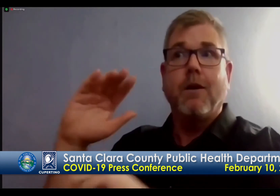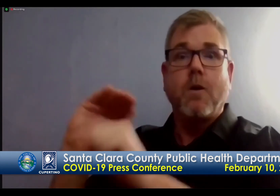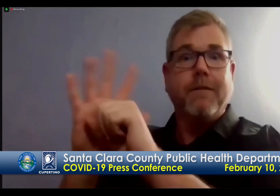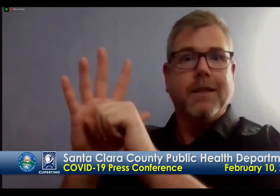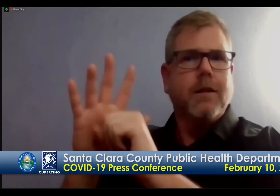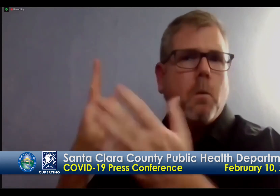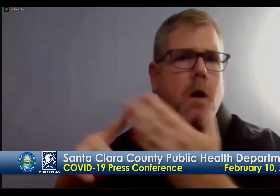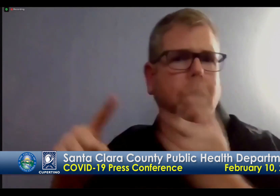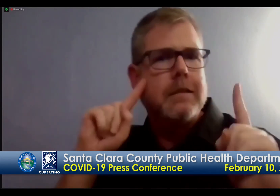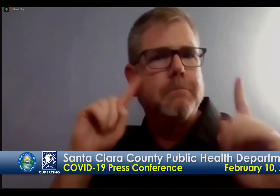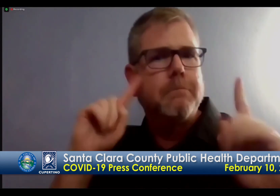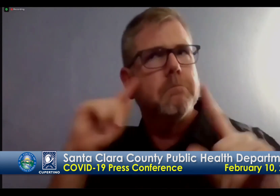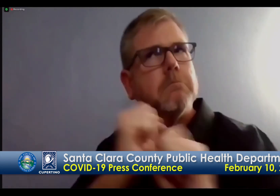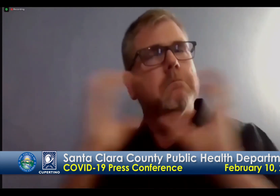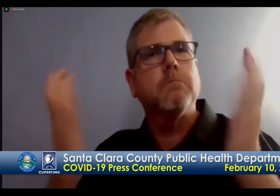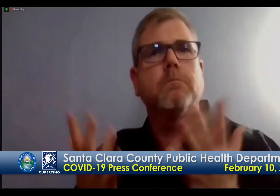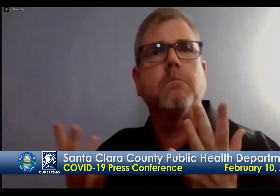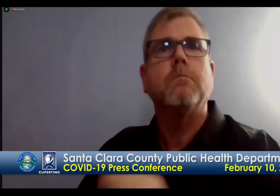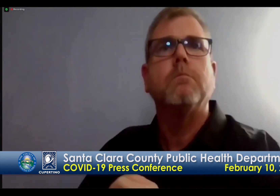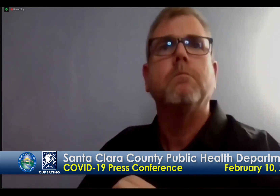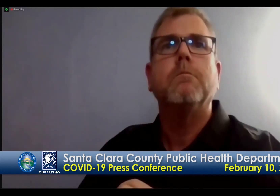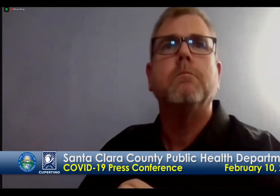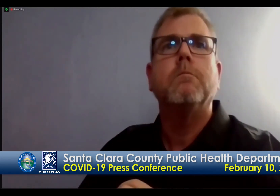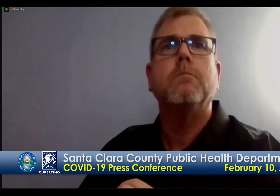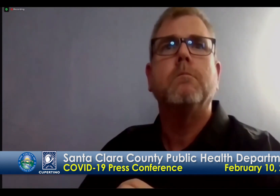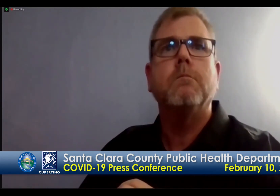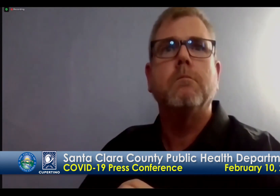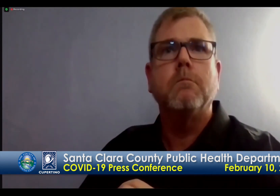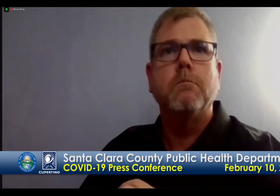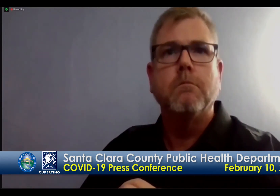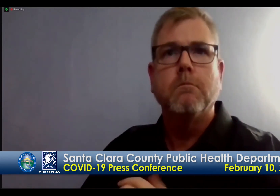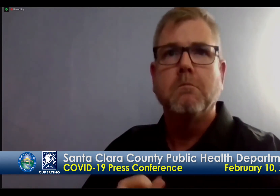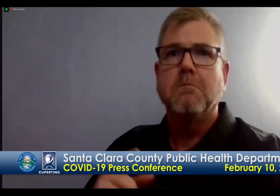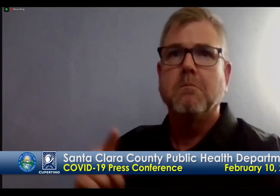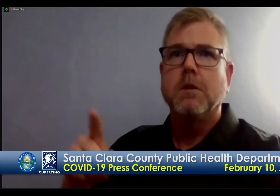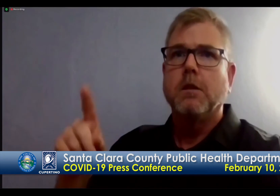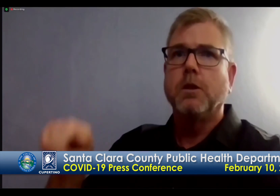mentioned internationally, but is there a possibility to know exactly where?